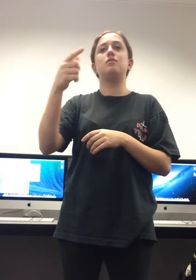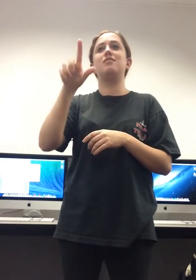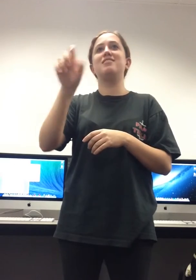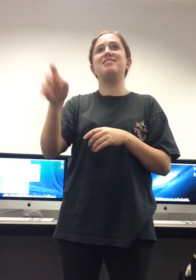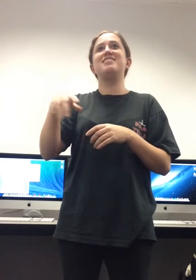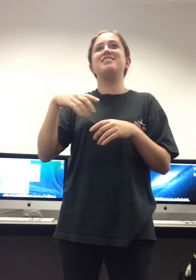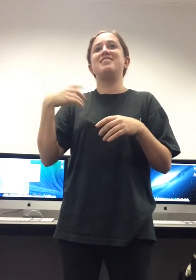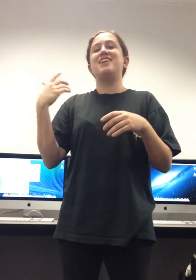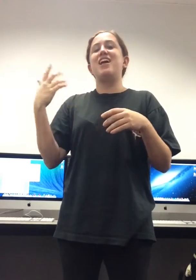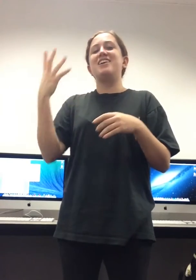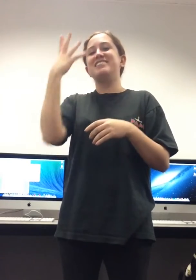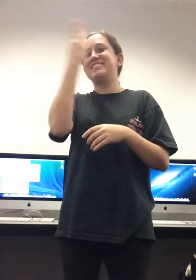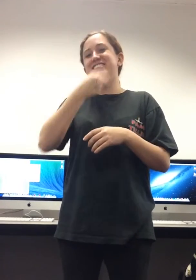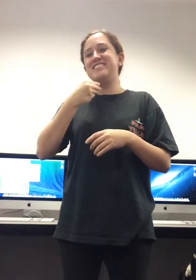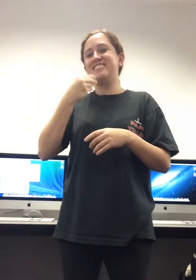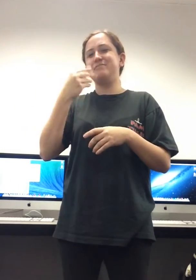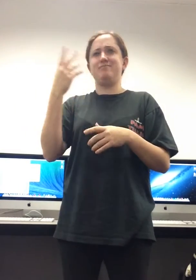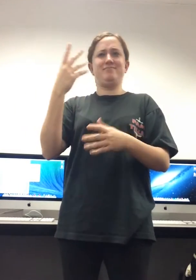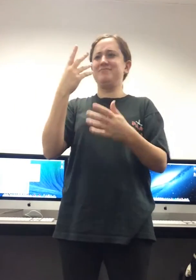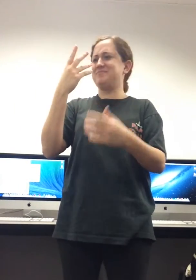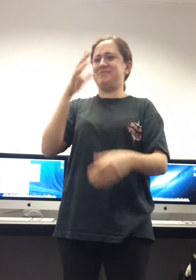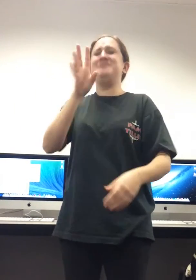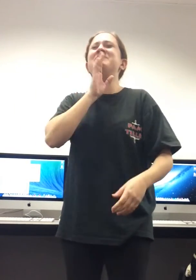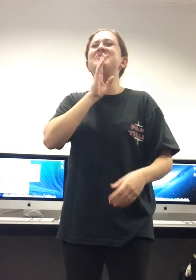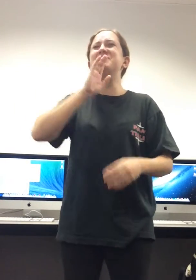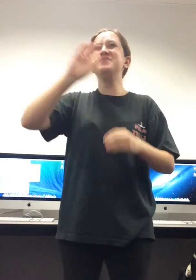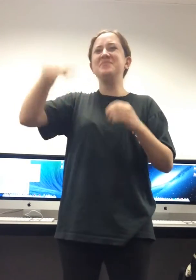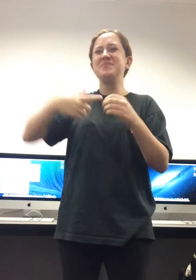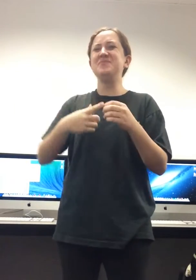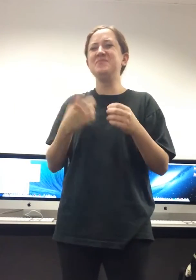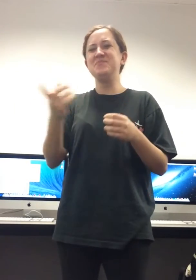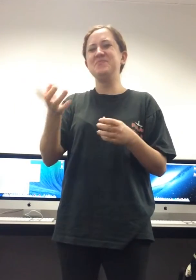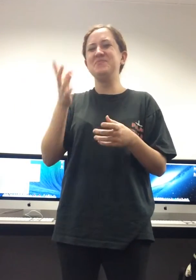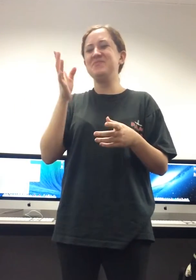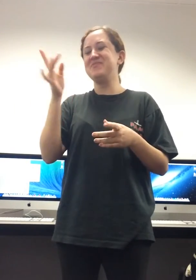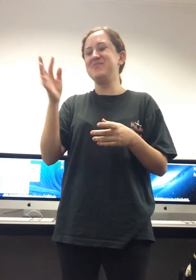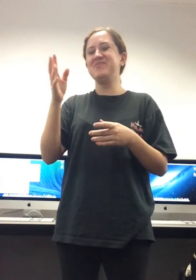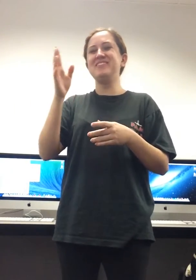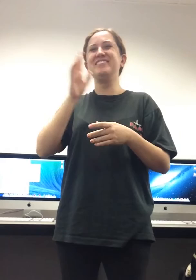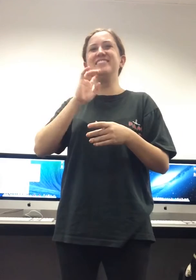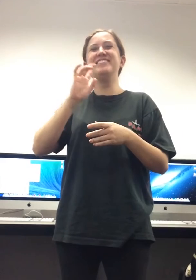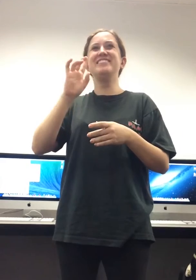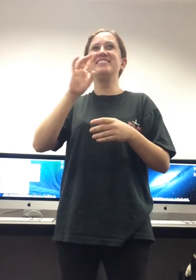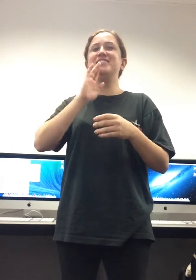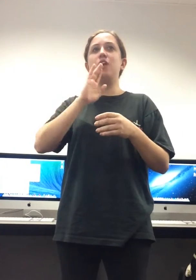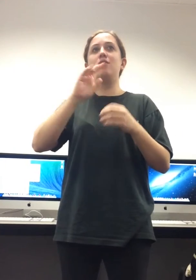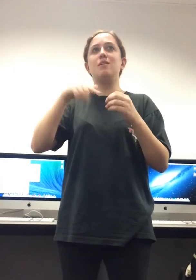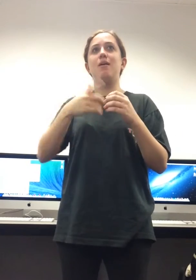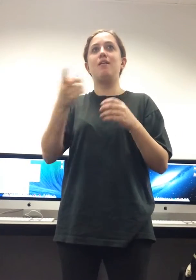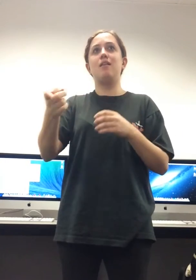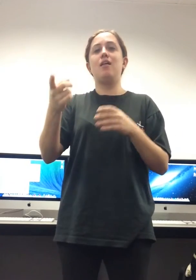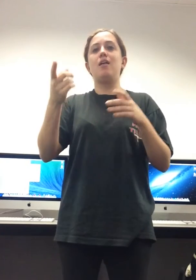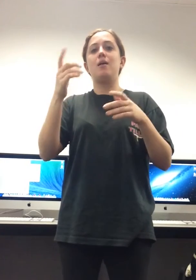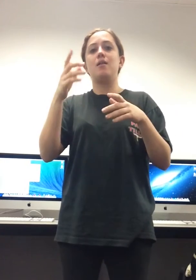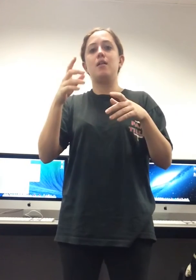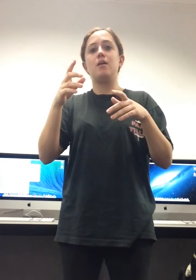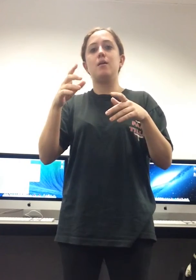under. This is an example from Upton Sinclair's book. Cut up by the